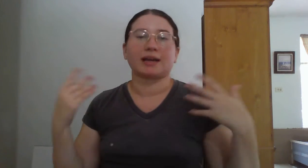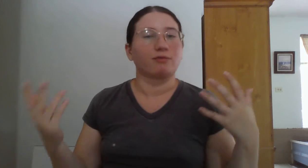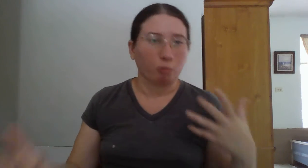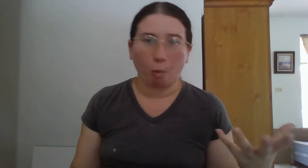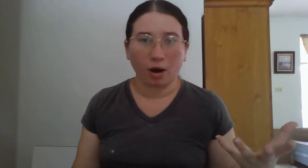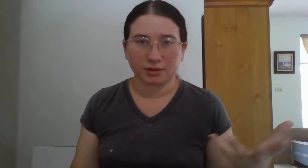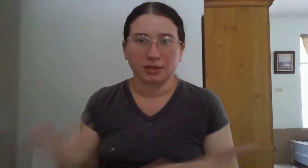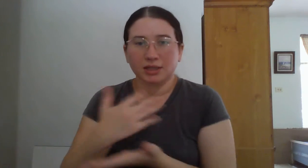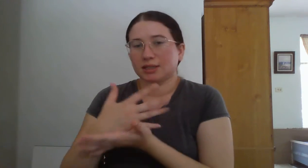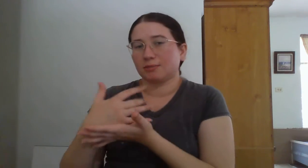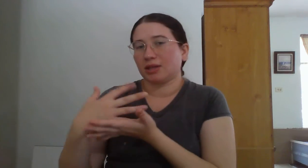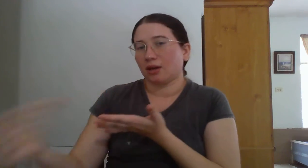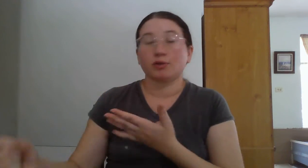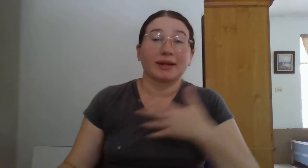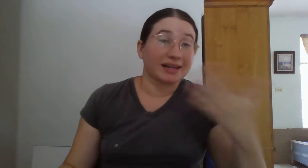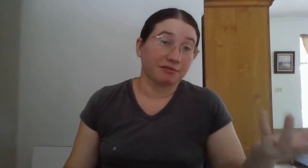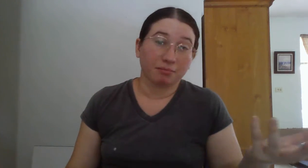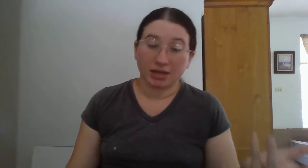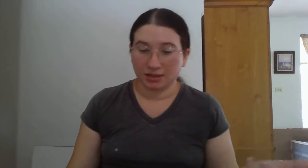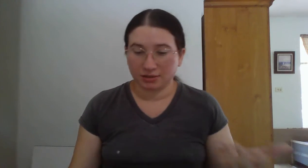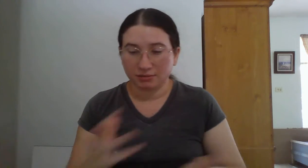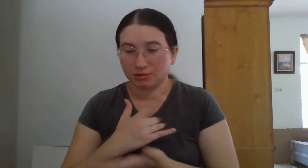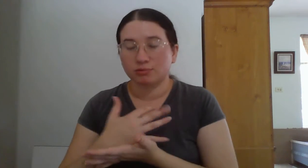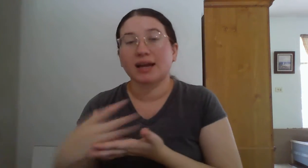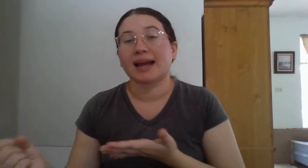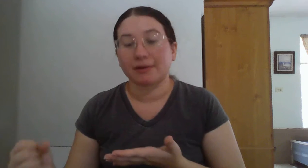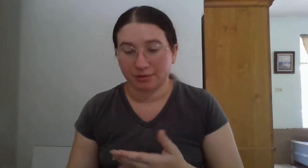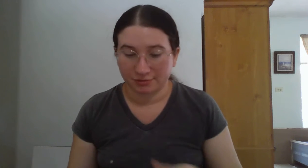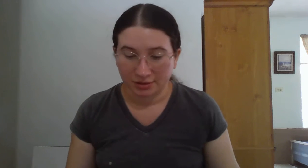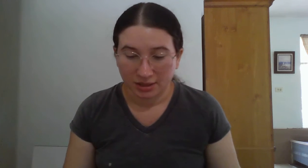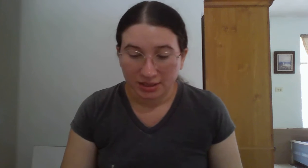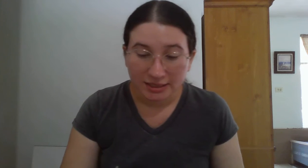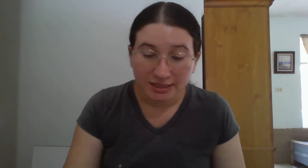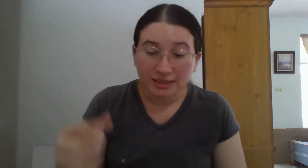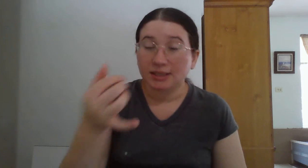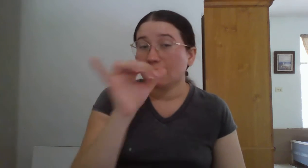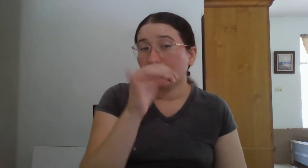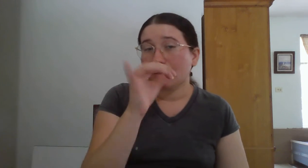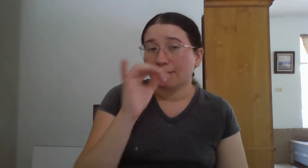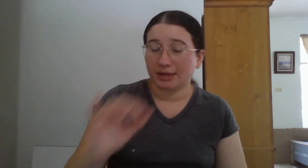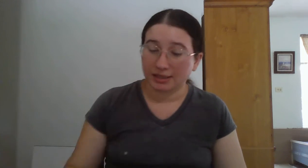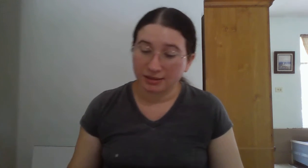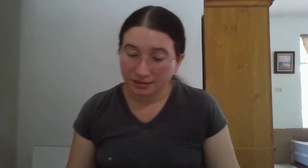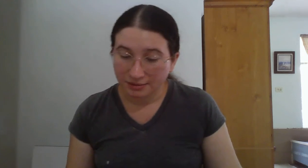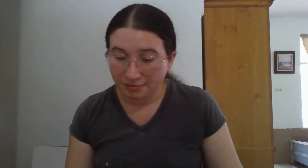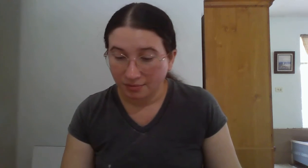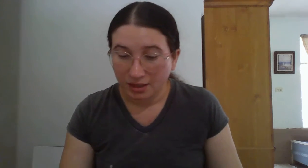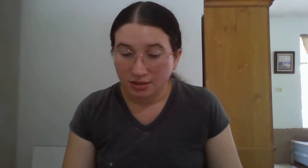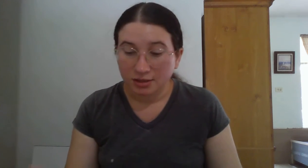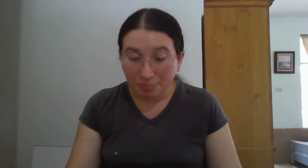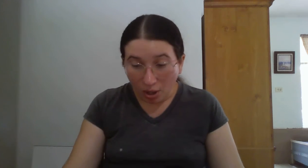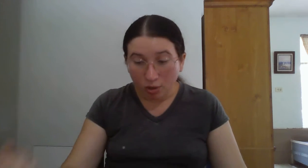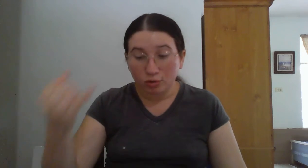out of water. It could be you ran out of money, you ran out of. Silly or ridiculous.